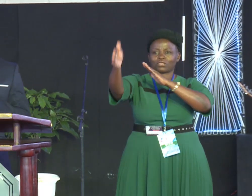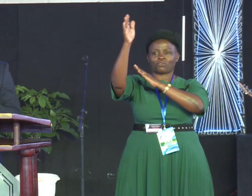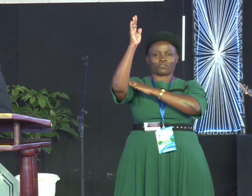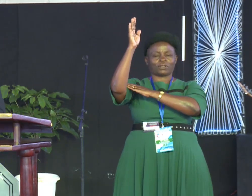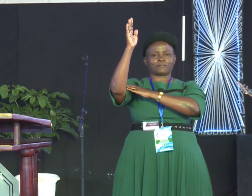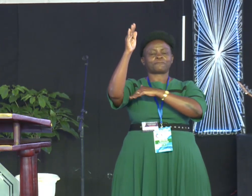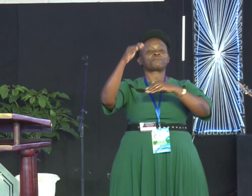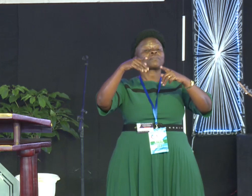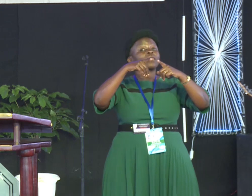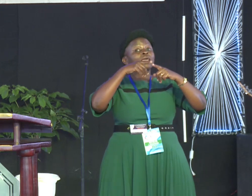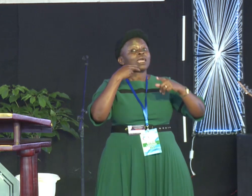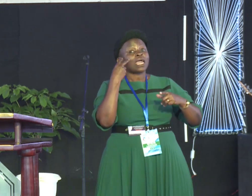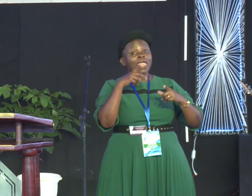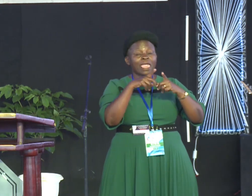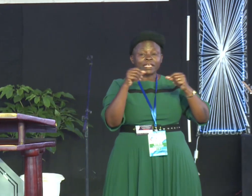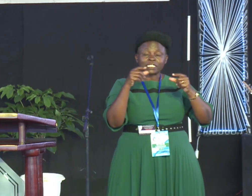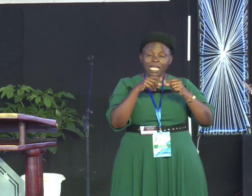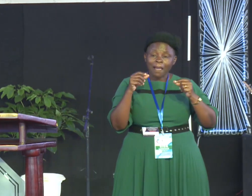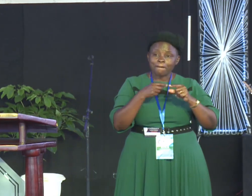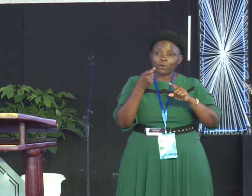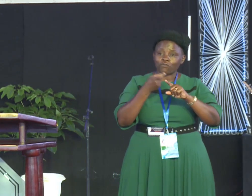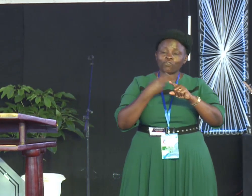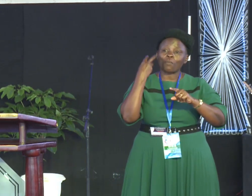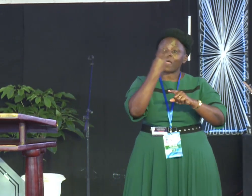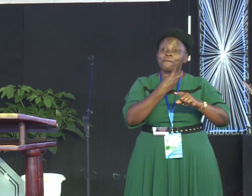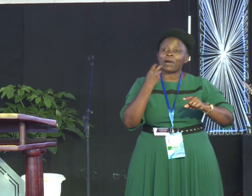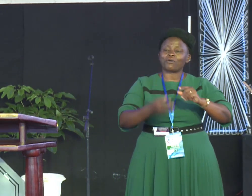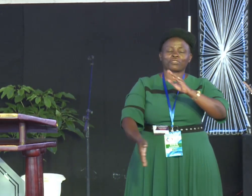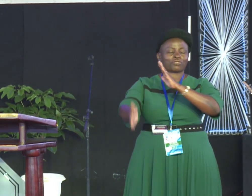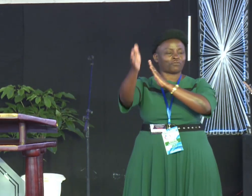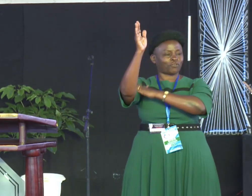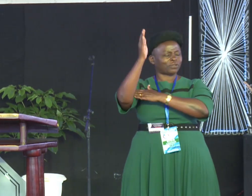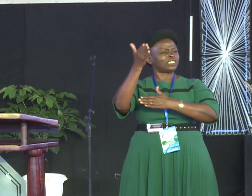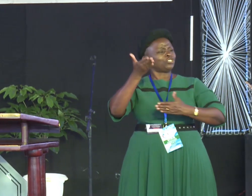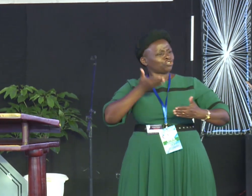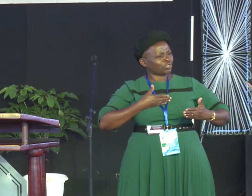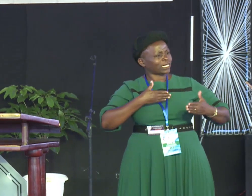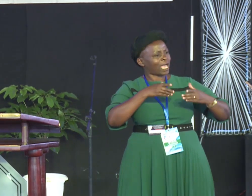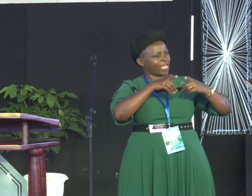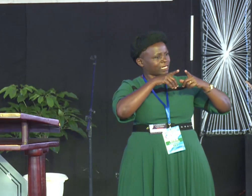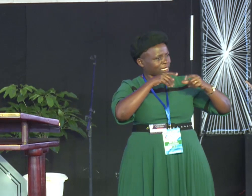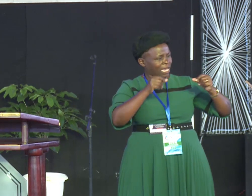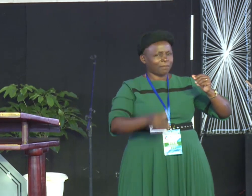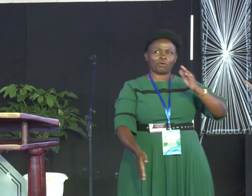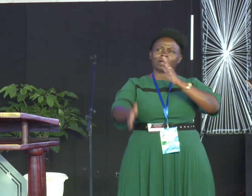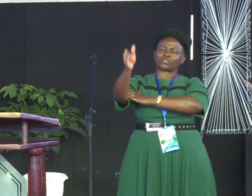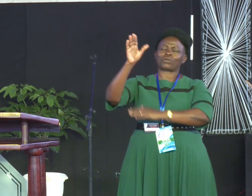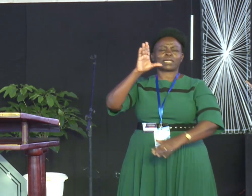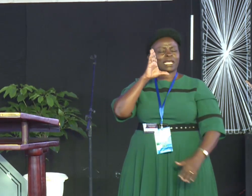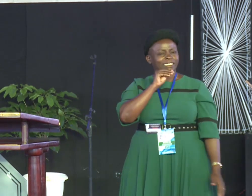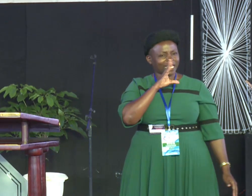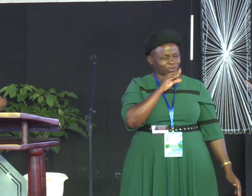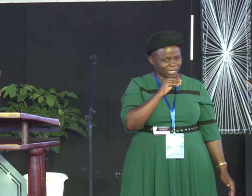God. Ekigambo ekiva mu kamwa ka Katonda. The word that proceeds from the mouth of God. Tuine ekigambo Katonda kyayogera. We have the word